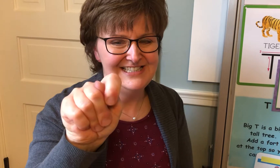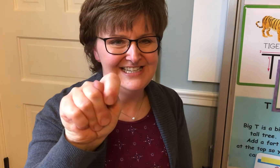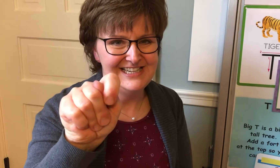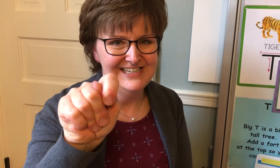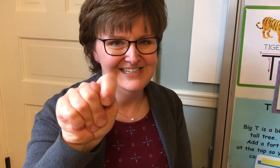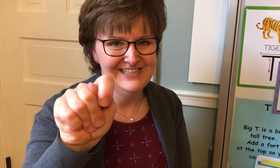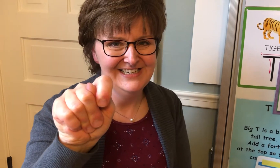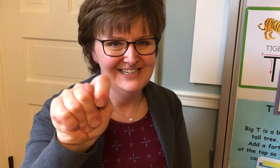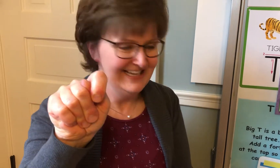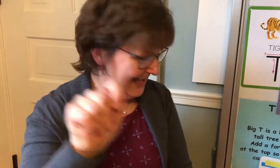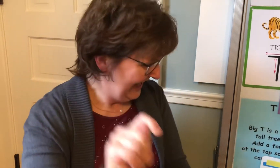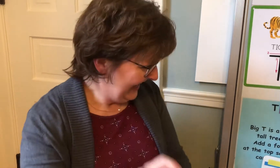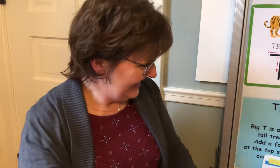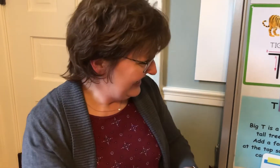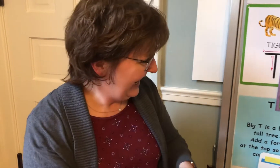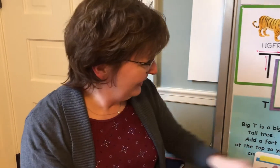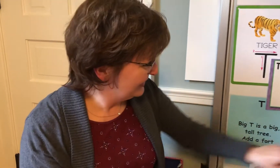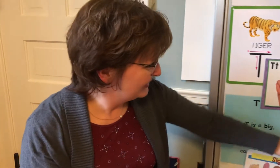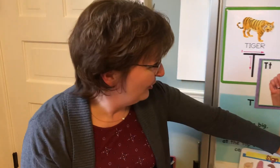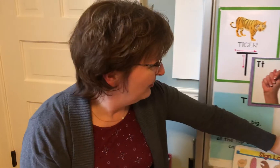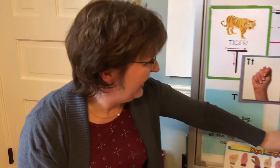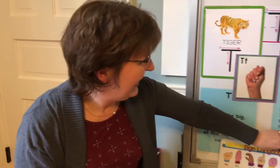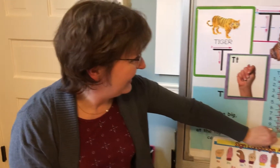T. Now let's go back